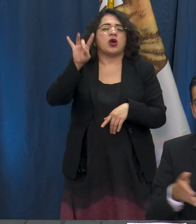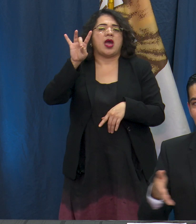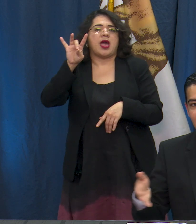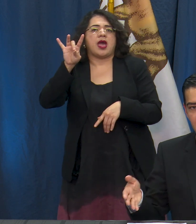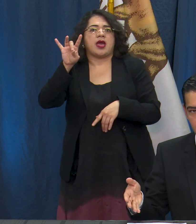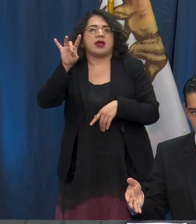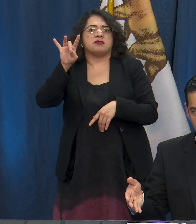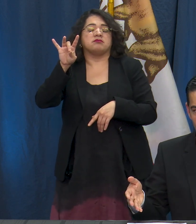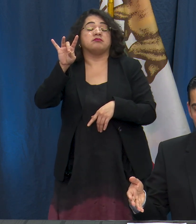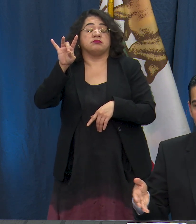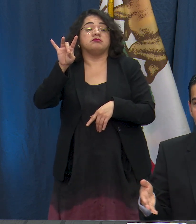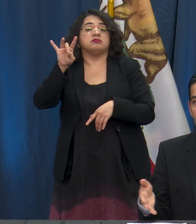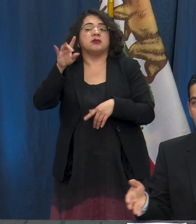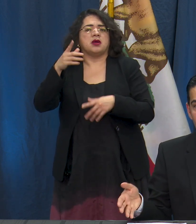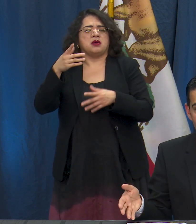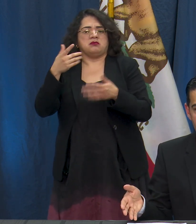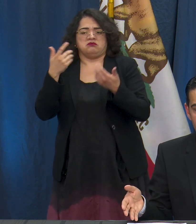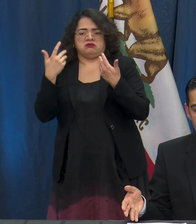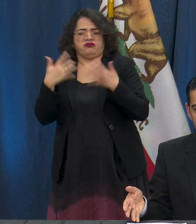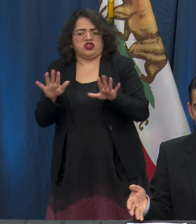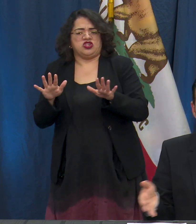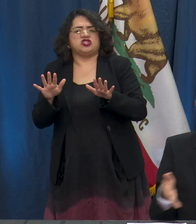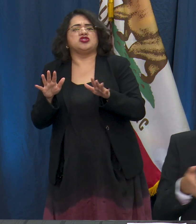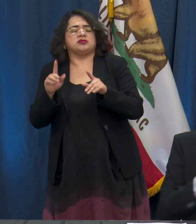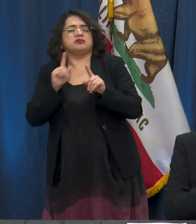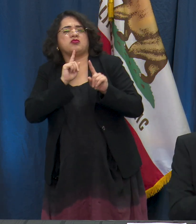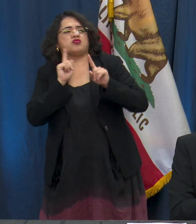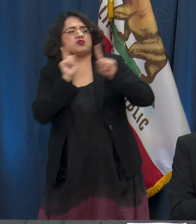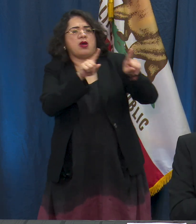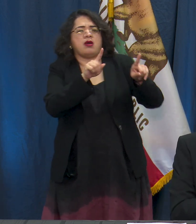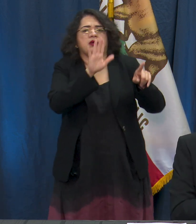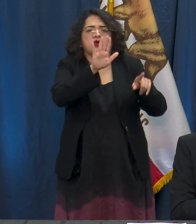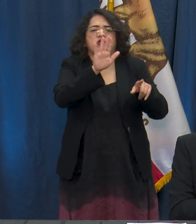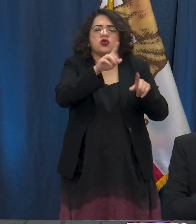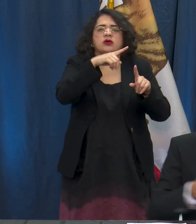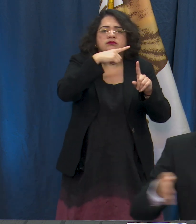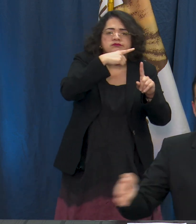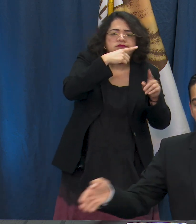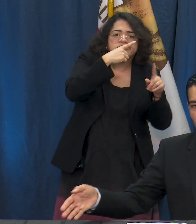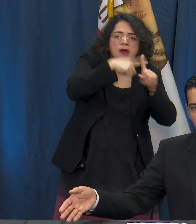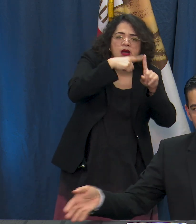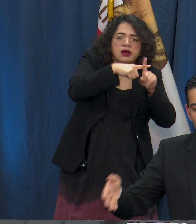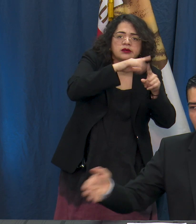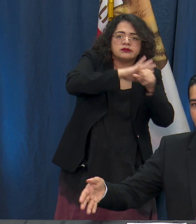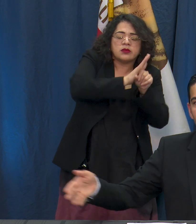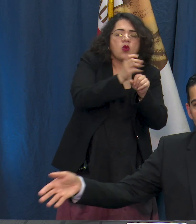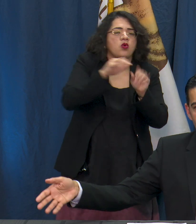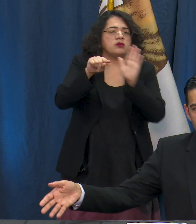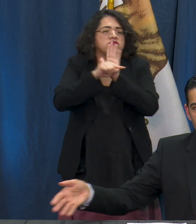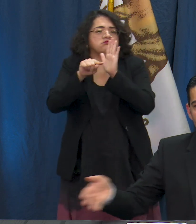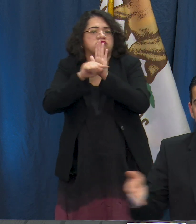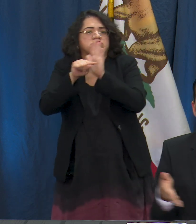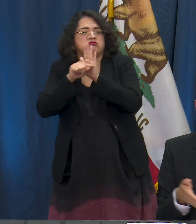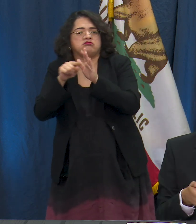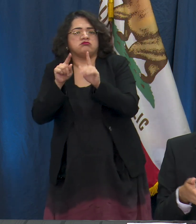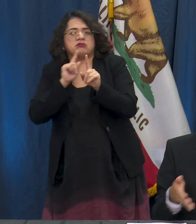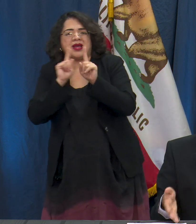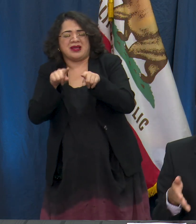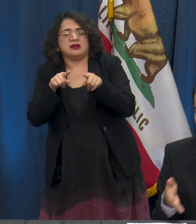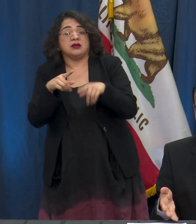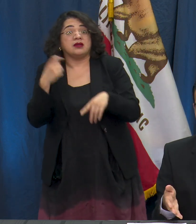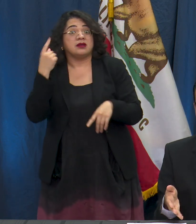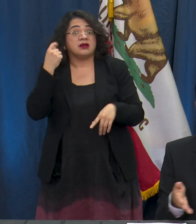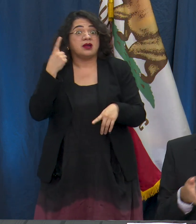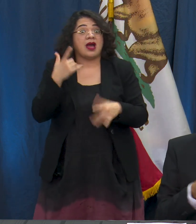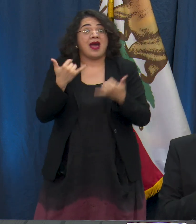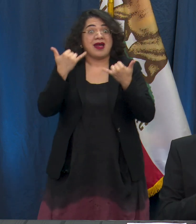when they expanded to non-symptomatic individuals, their turnaround time dramatically increased, a week plus. And so we want